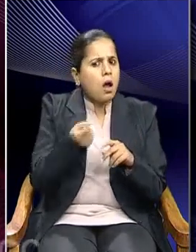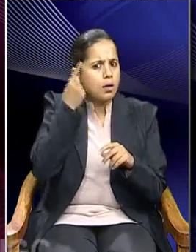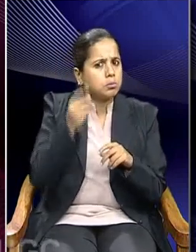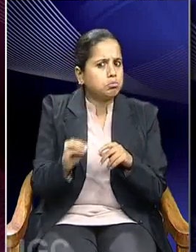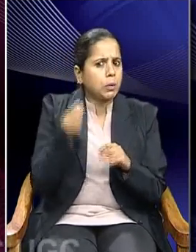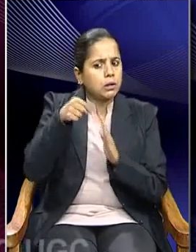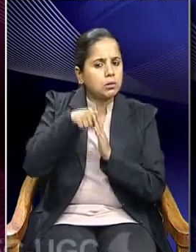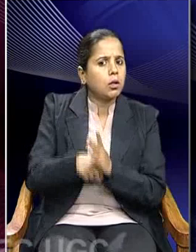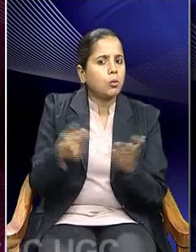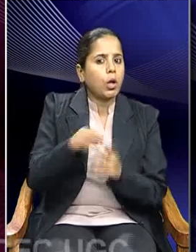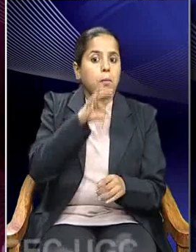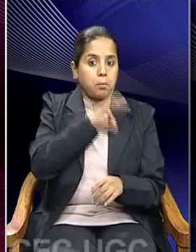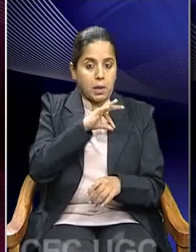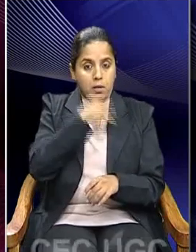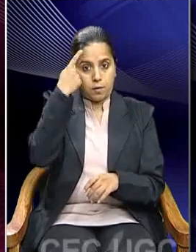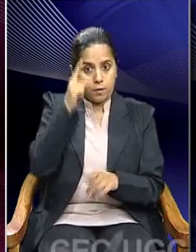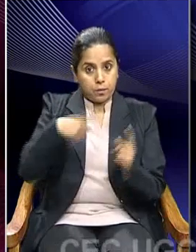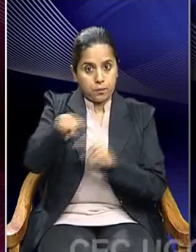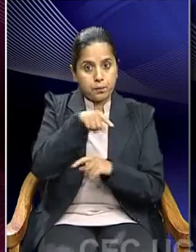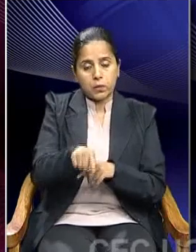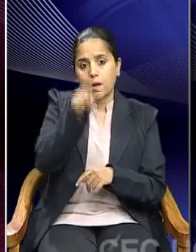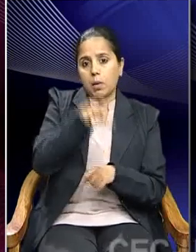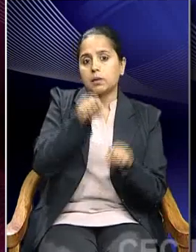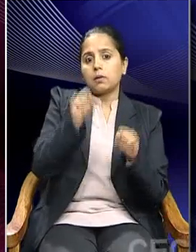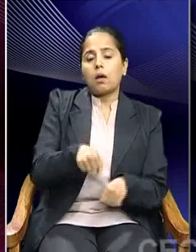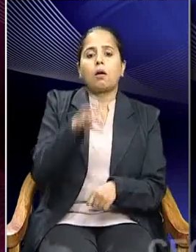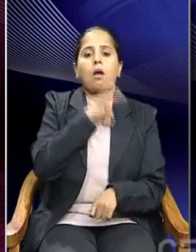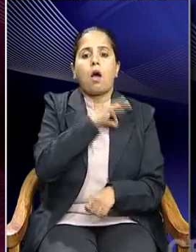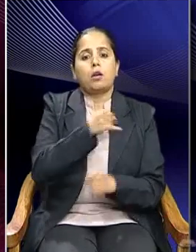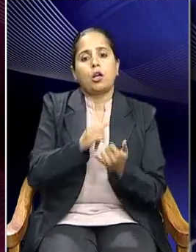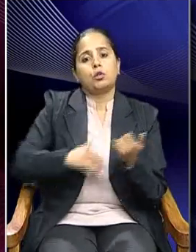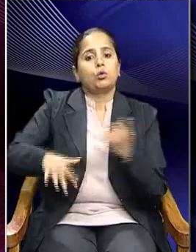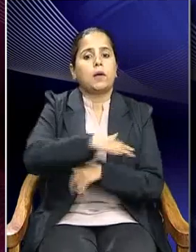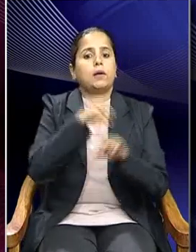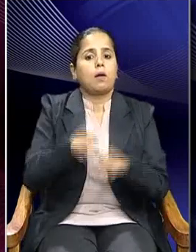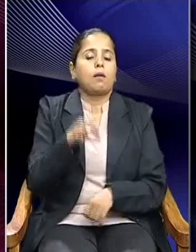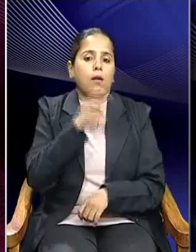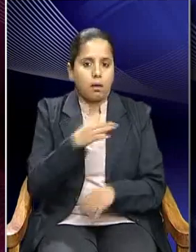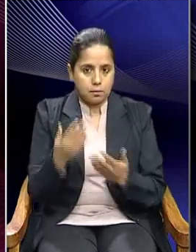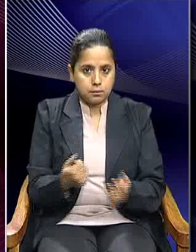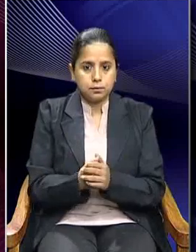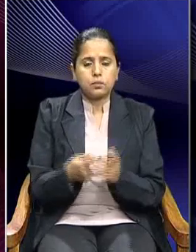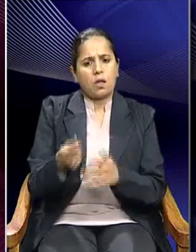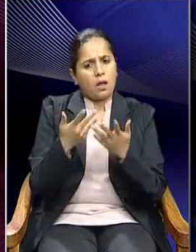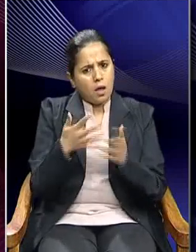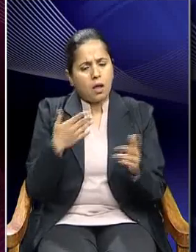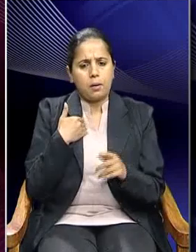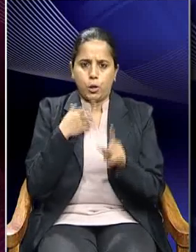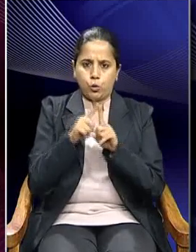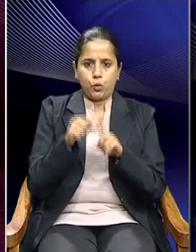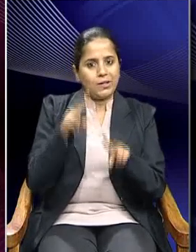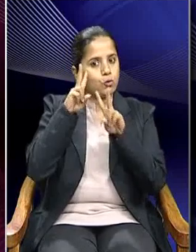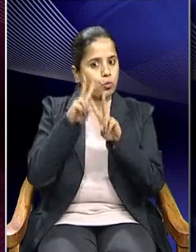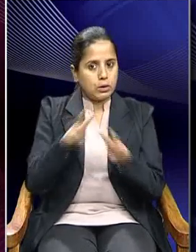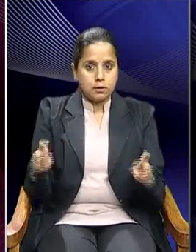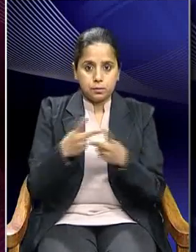to gain benefit that a person can earn in a society. And whenever we do